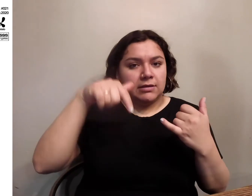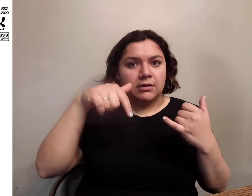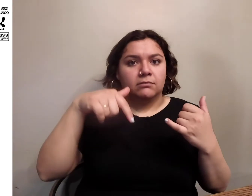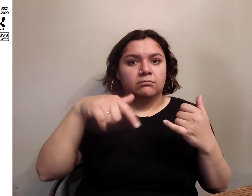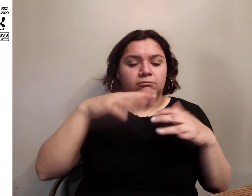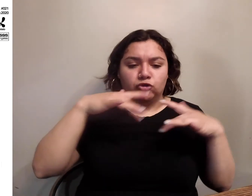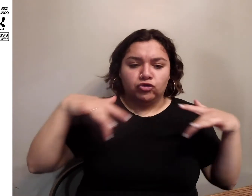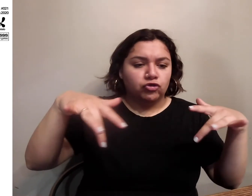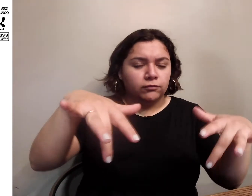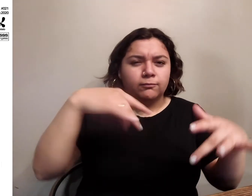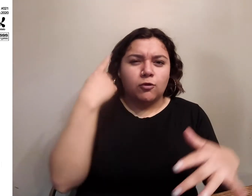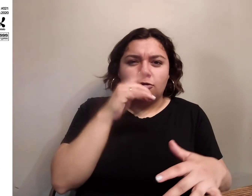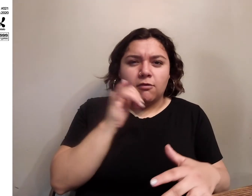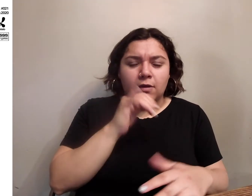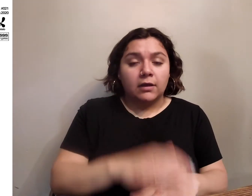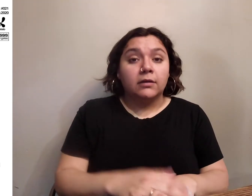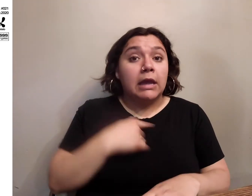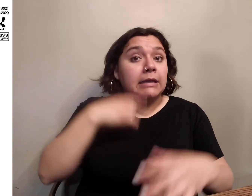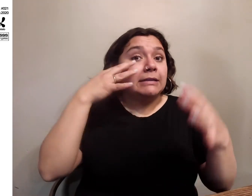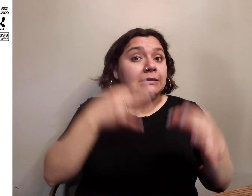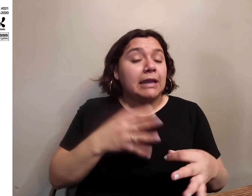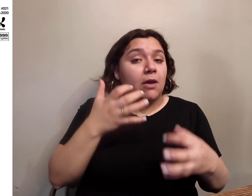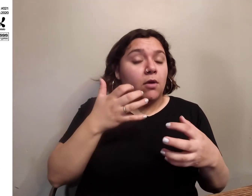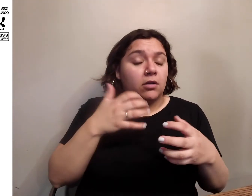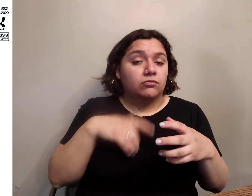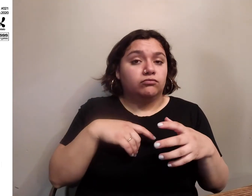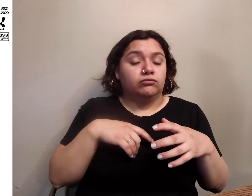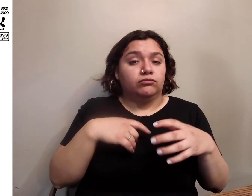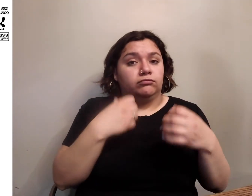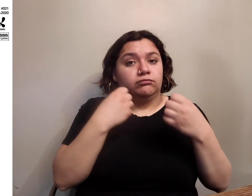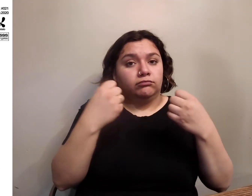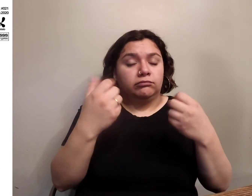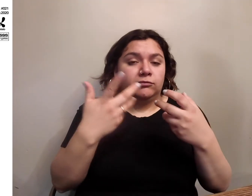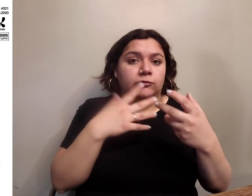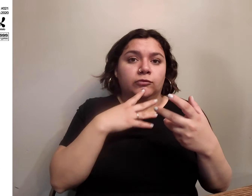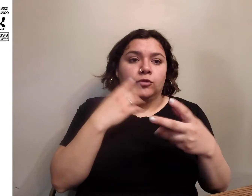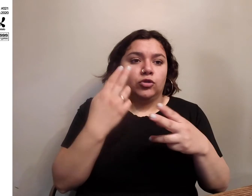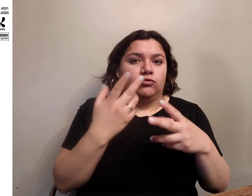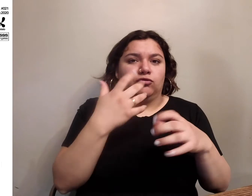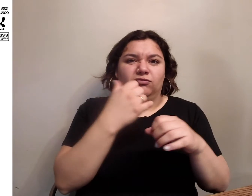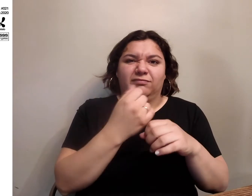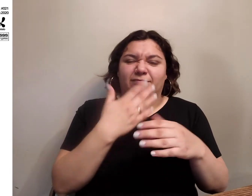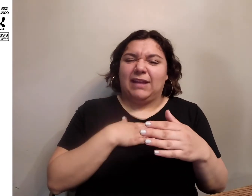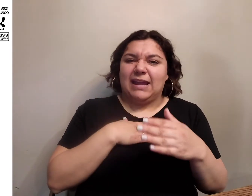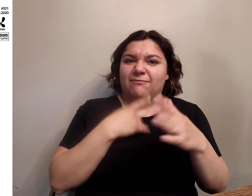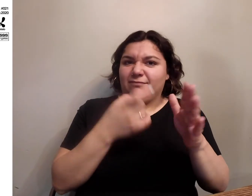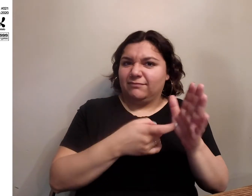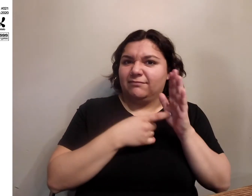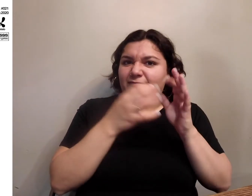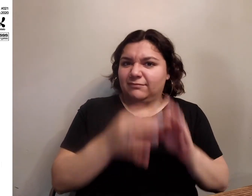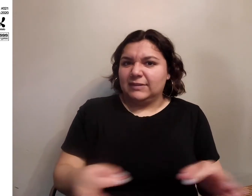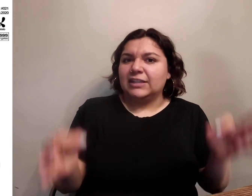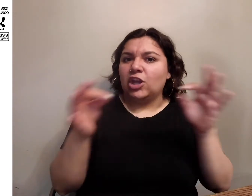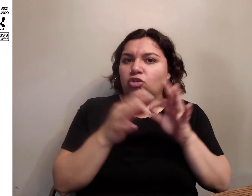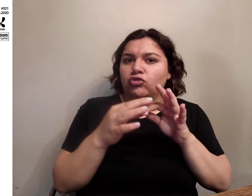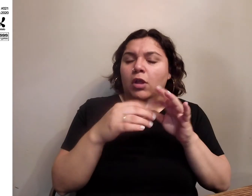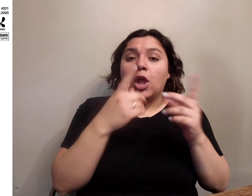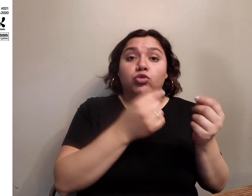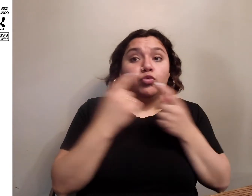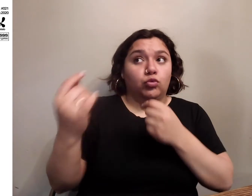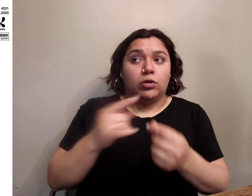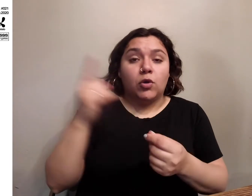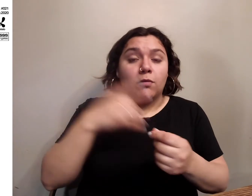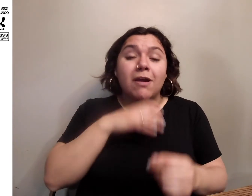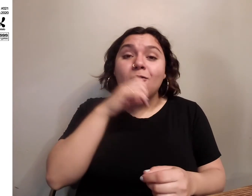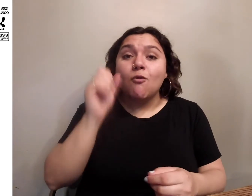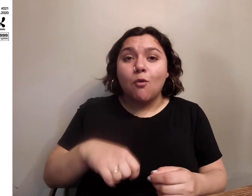And I decided to roll in my essential errands and go to my old neighborhood, which